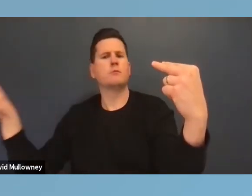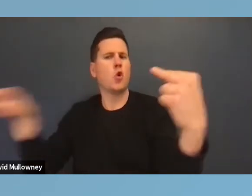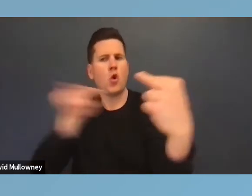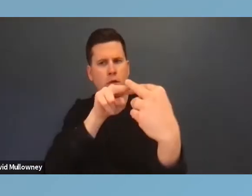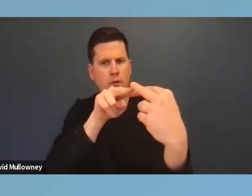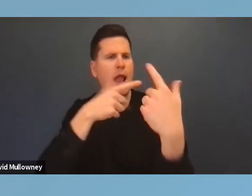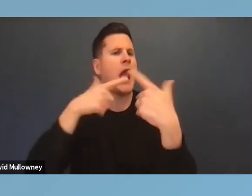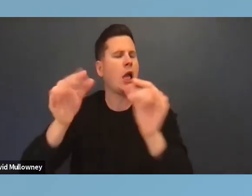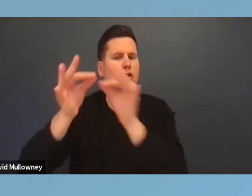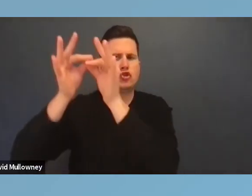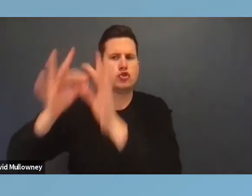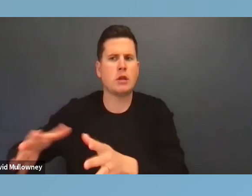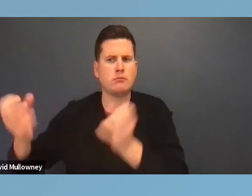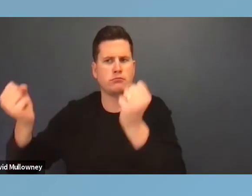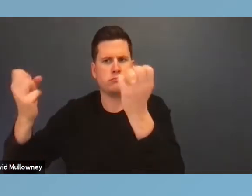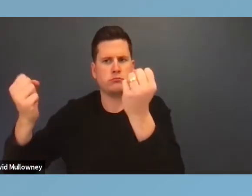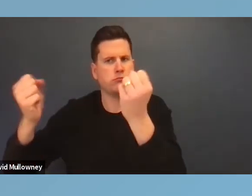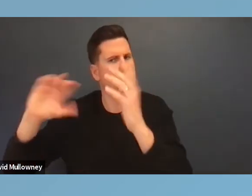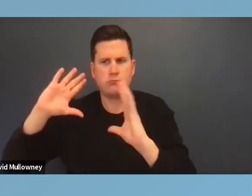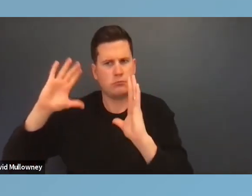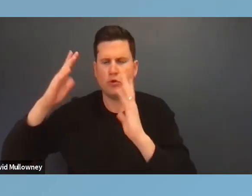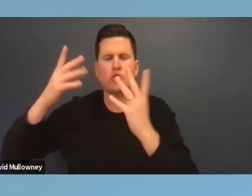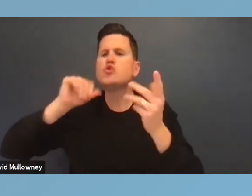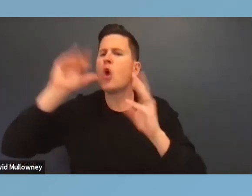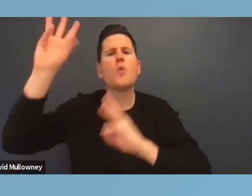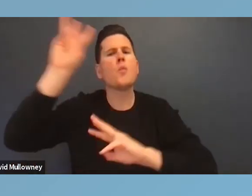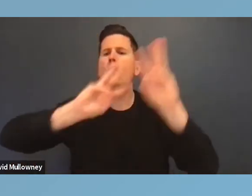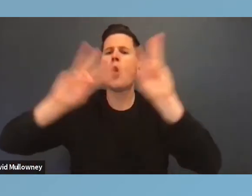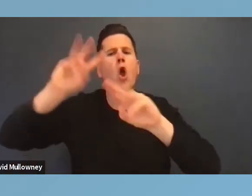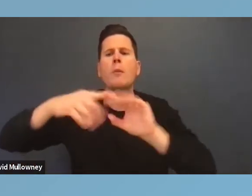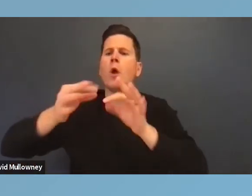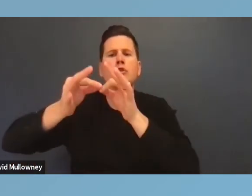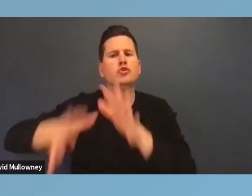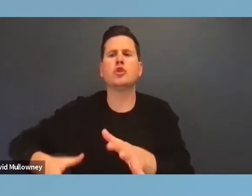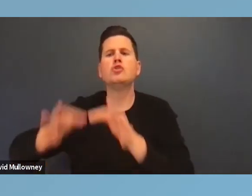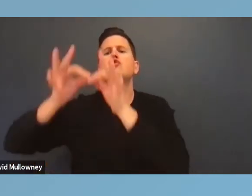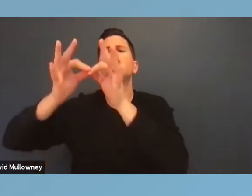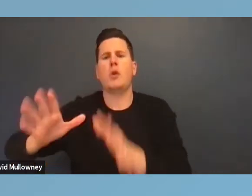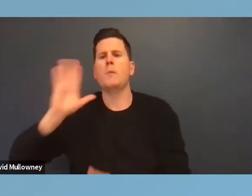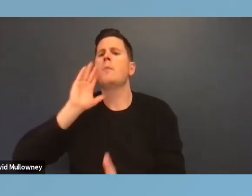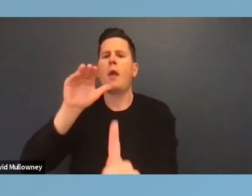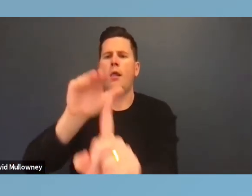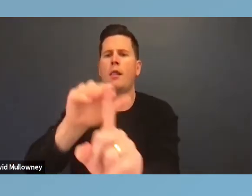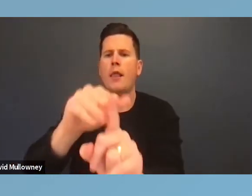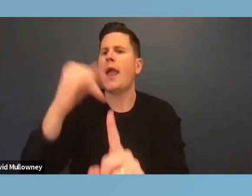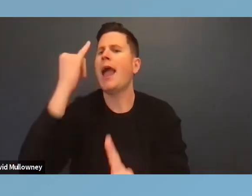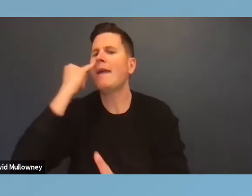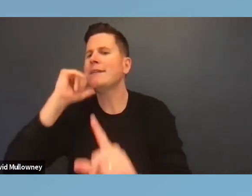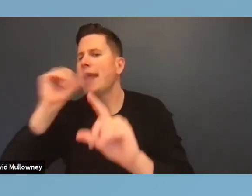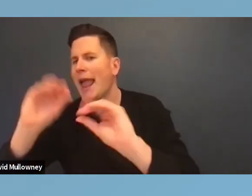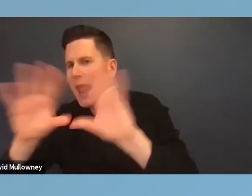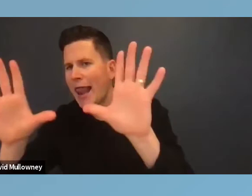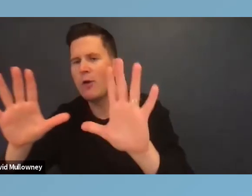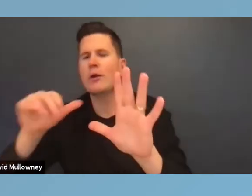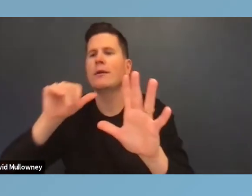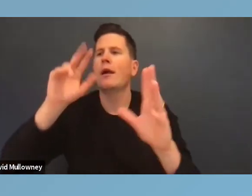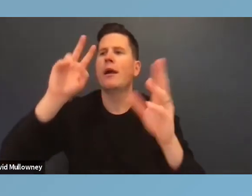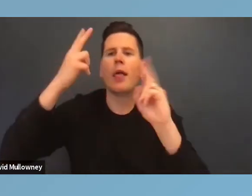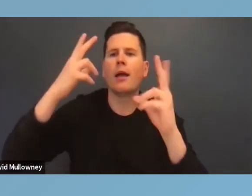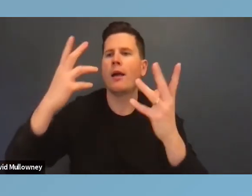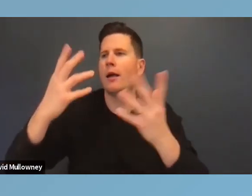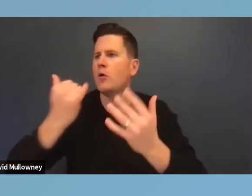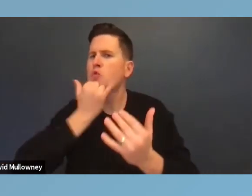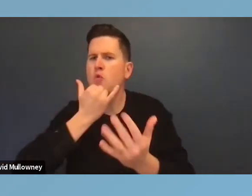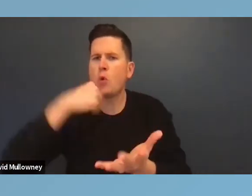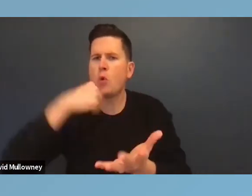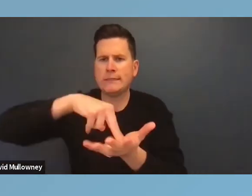person will not understand what you're saying. Don't worry about the interpreter. The interpreter will ask